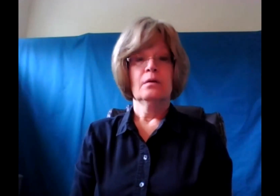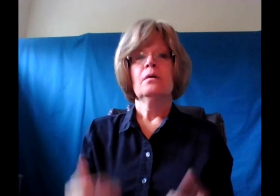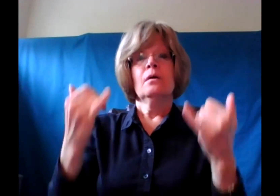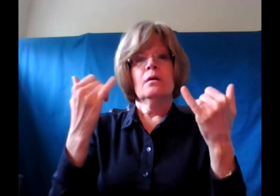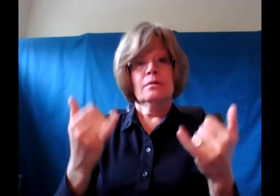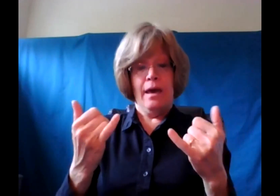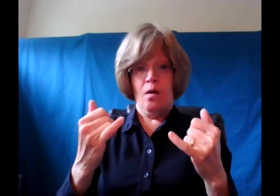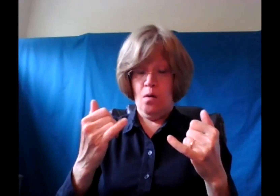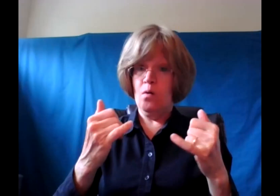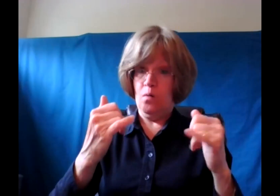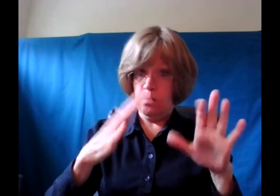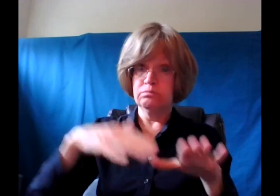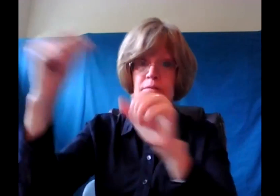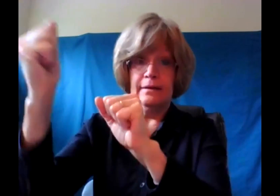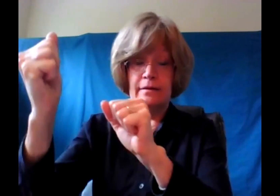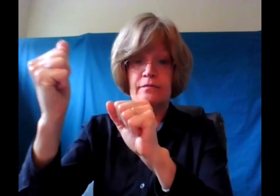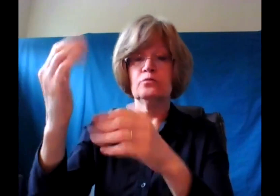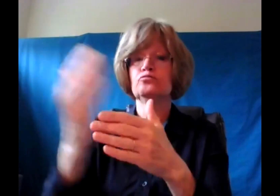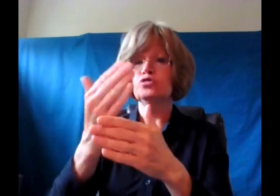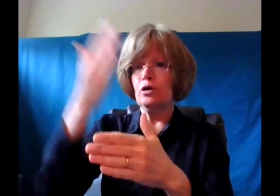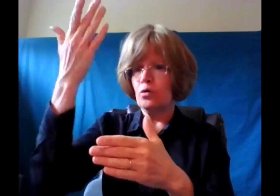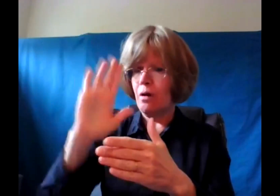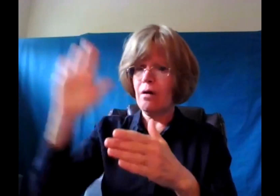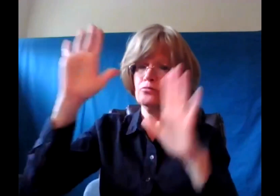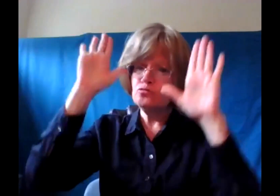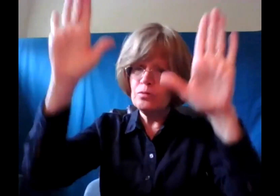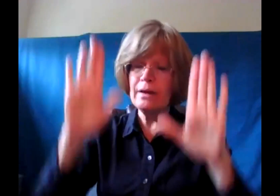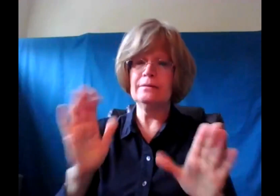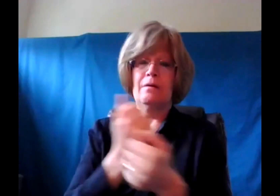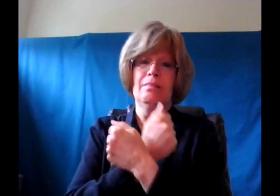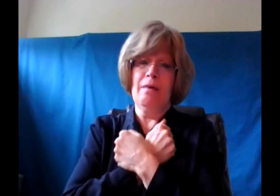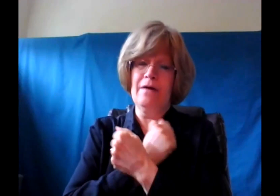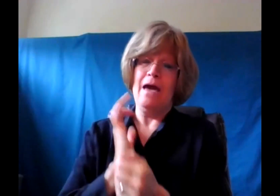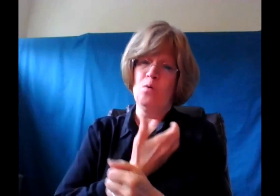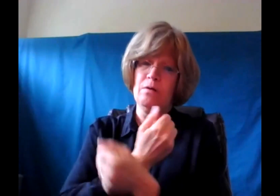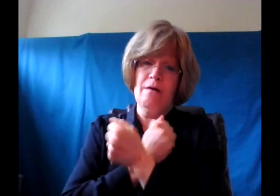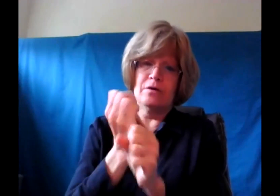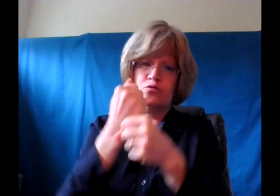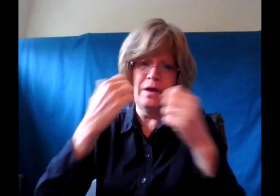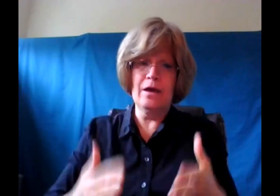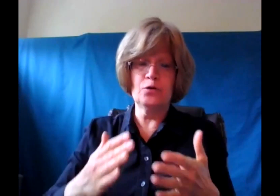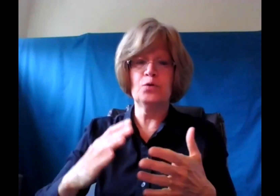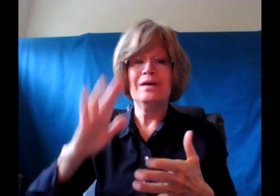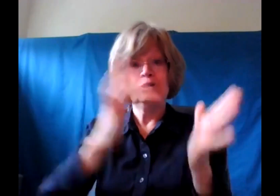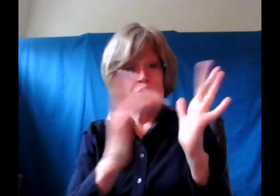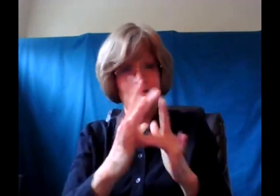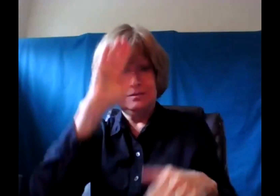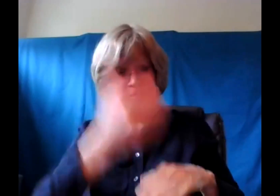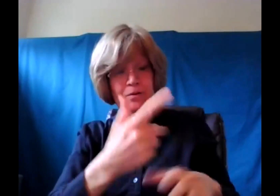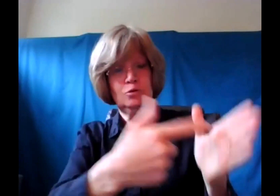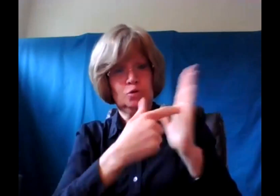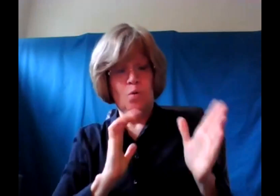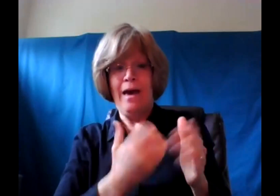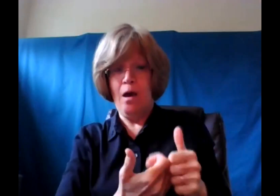Let us now go out from here to share the greatness of God, our loving Creator, Jesus the Son, who has shown us how to live our